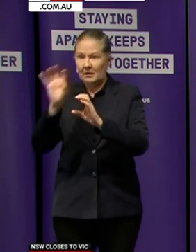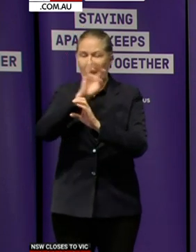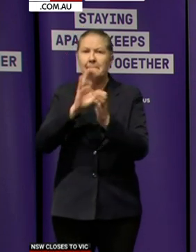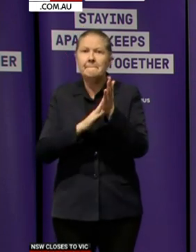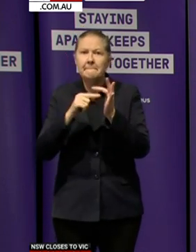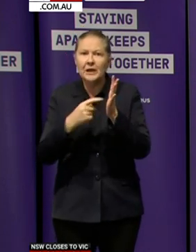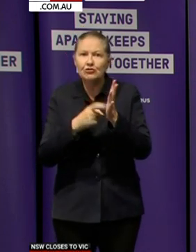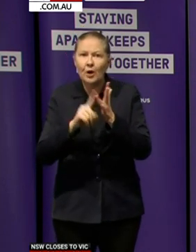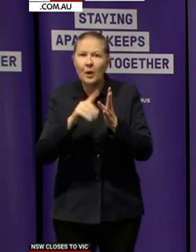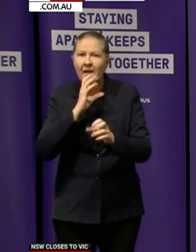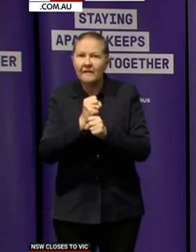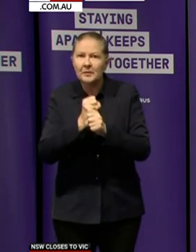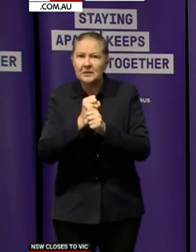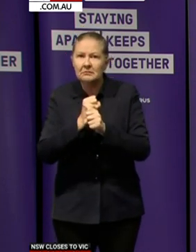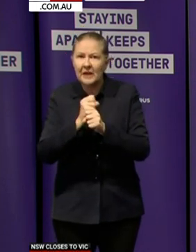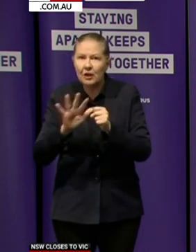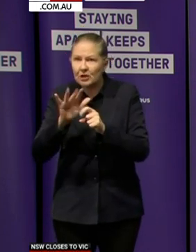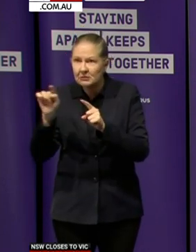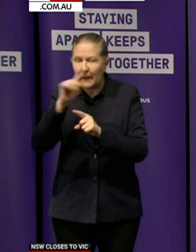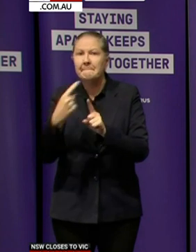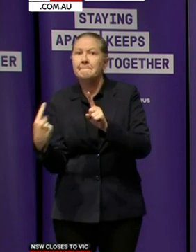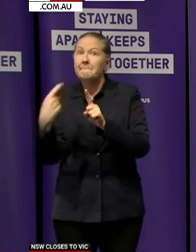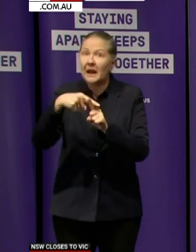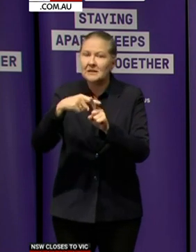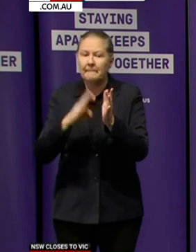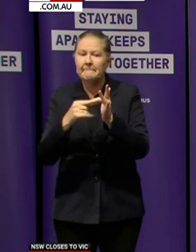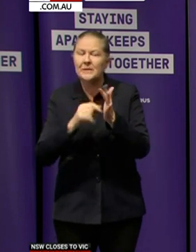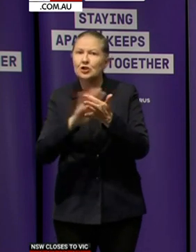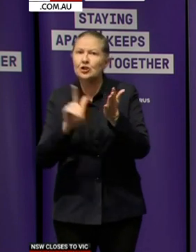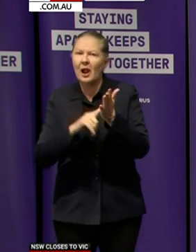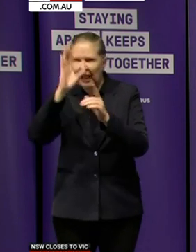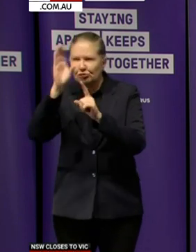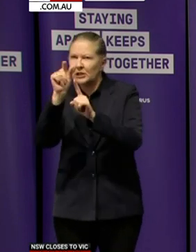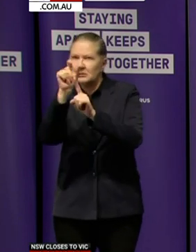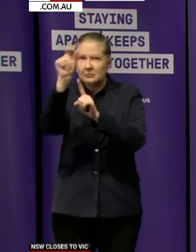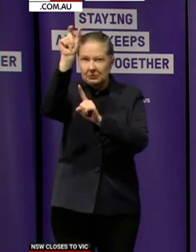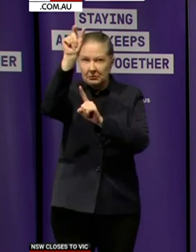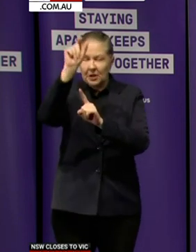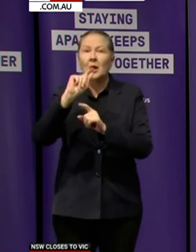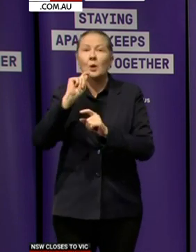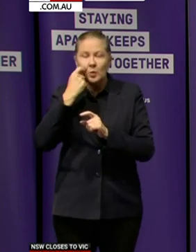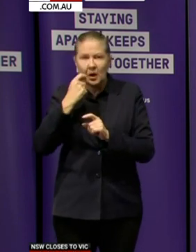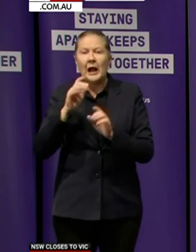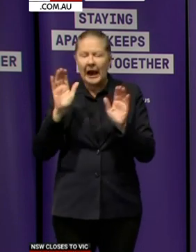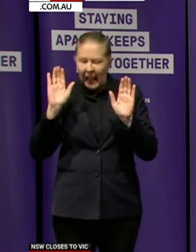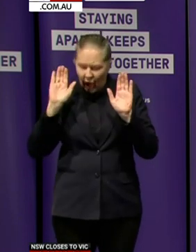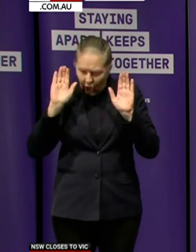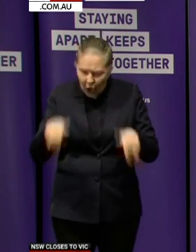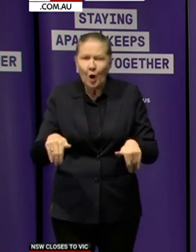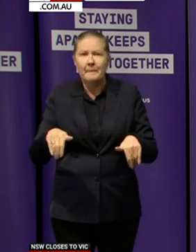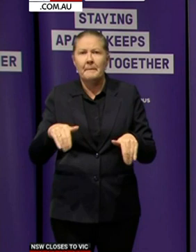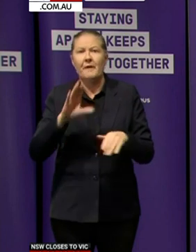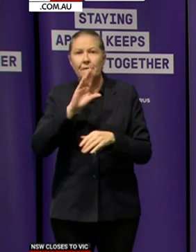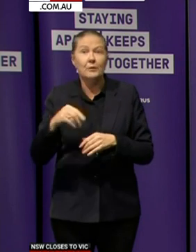areas, plus Mitchell Shire, will be the subject of the stay-at-home order from midnight tomorrow night. Those